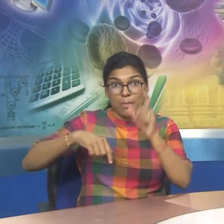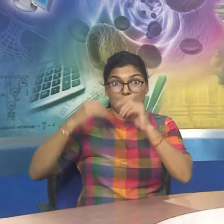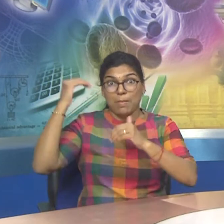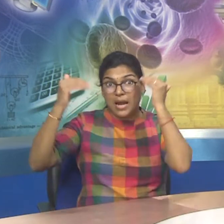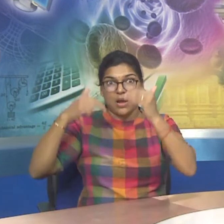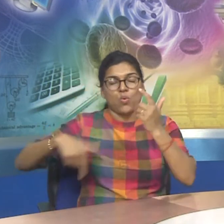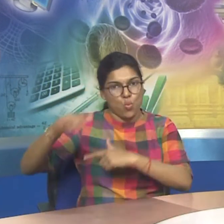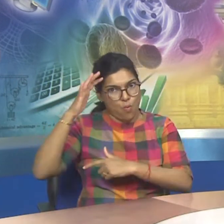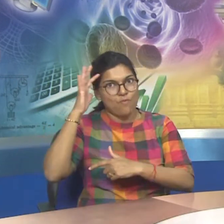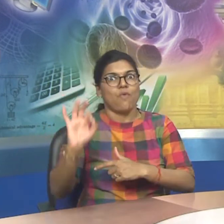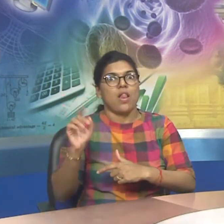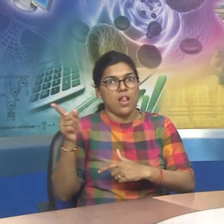the neighborhood.